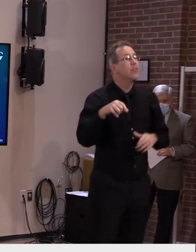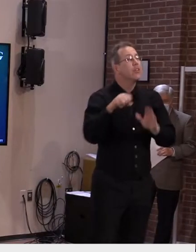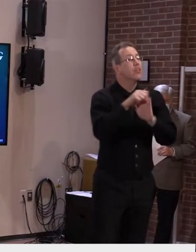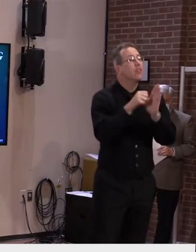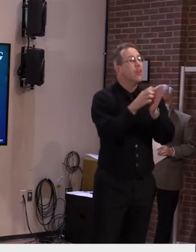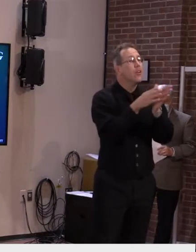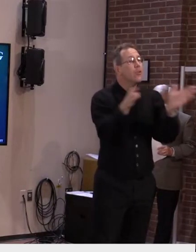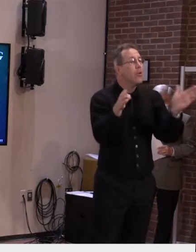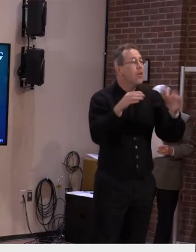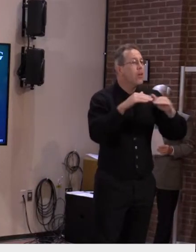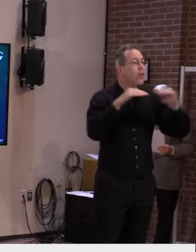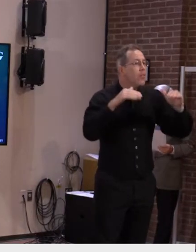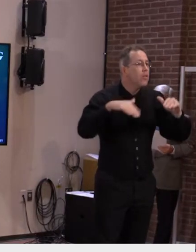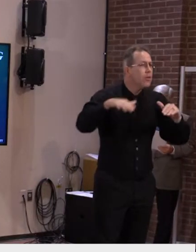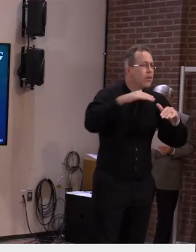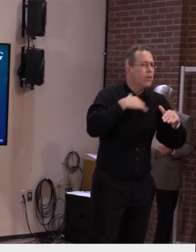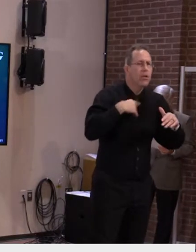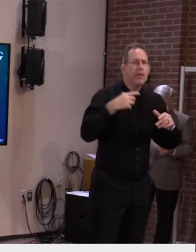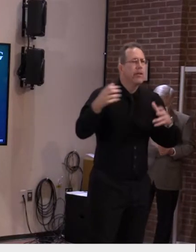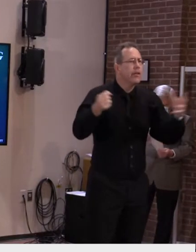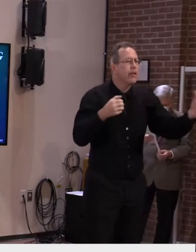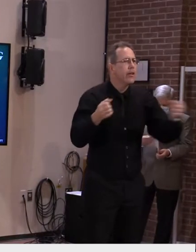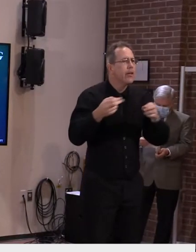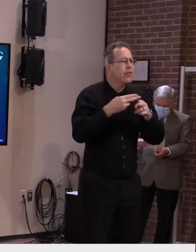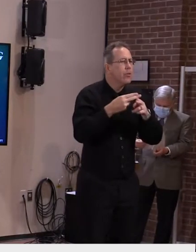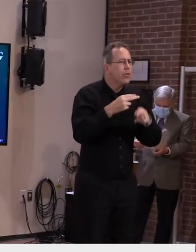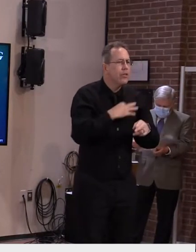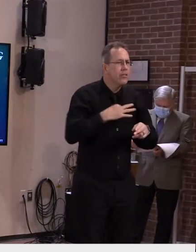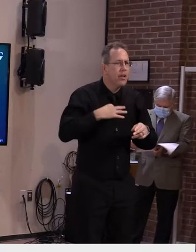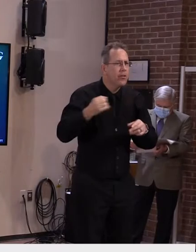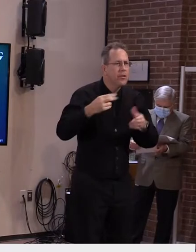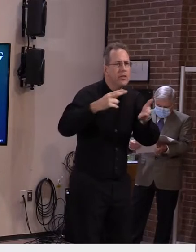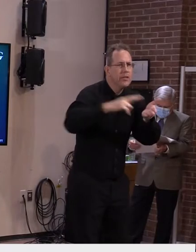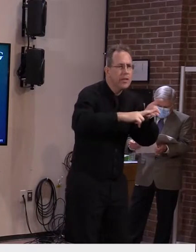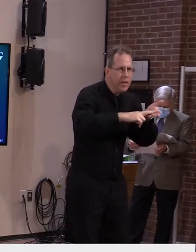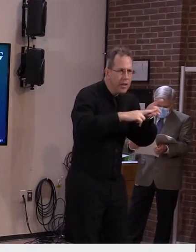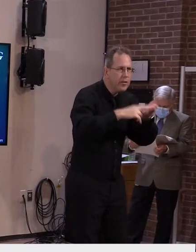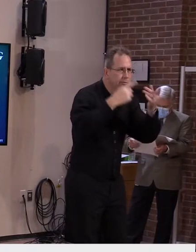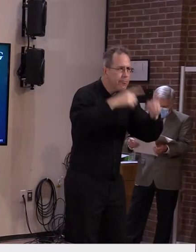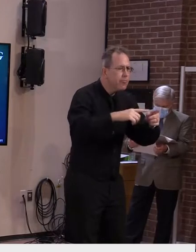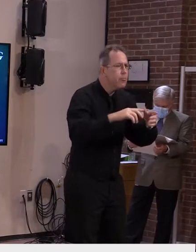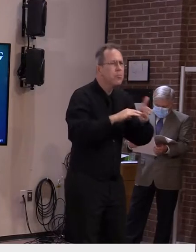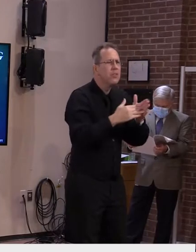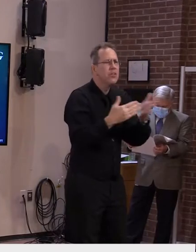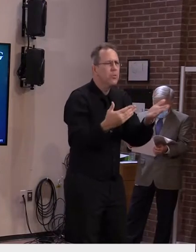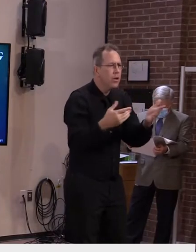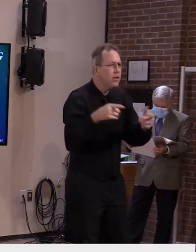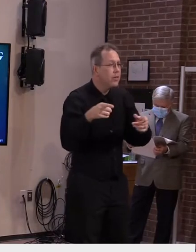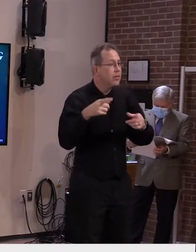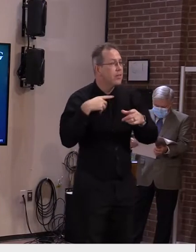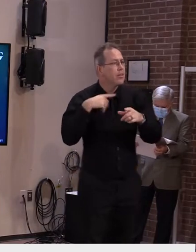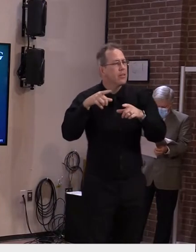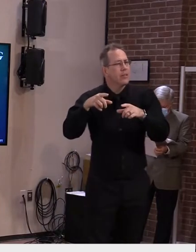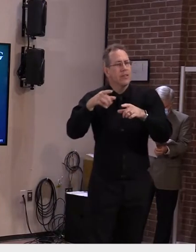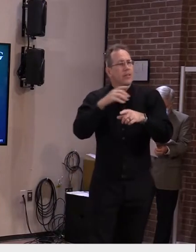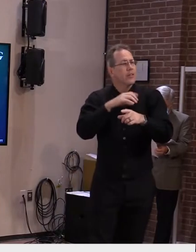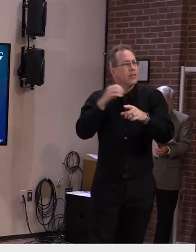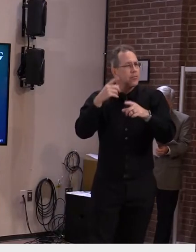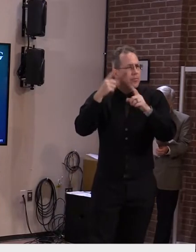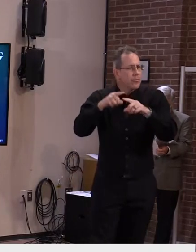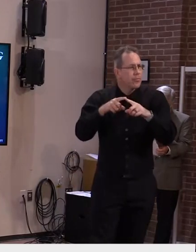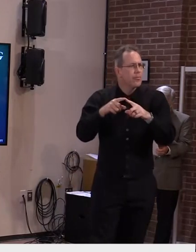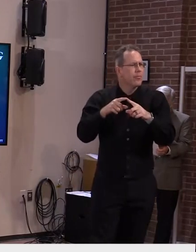staffing contract. We're using federal funds to leverage a state contract with a company called ATA Services,